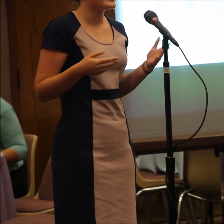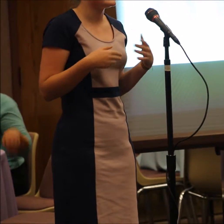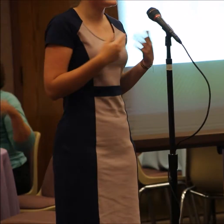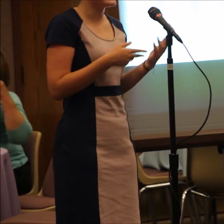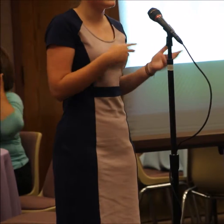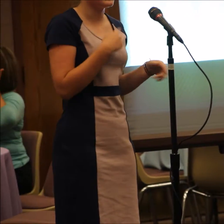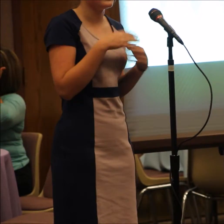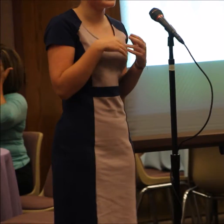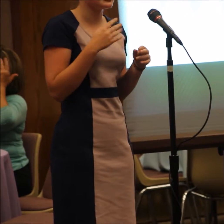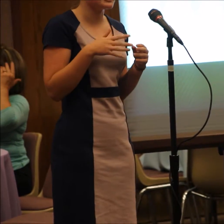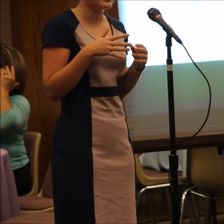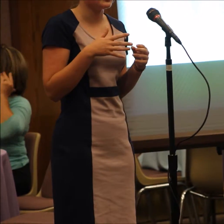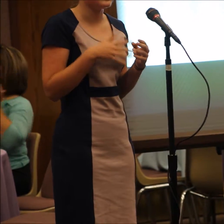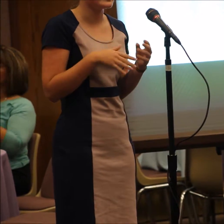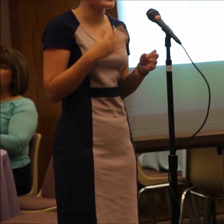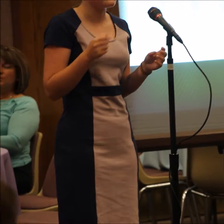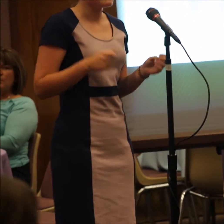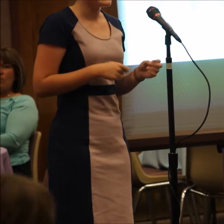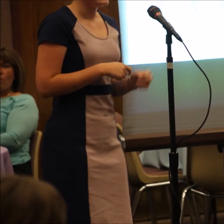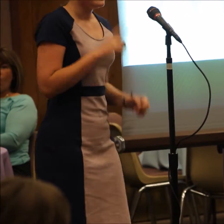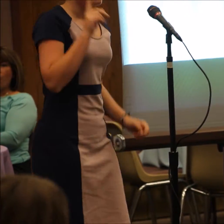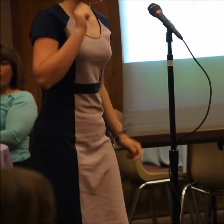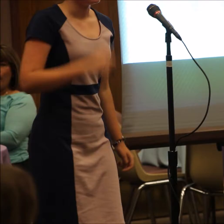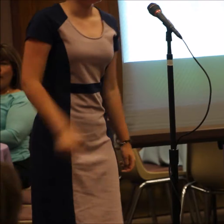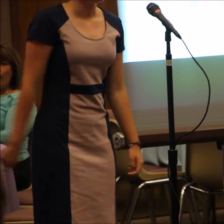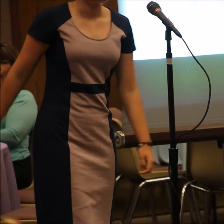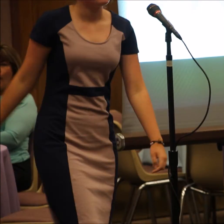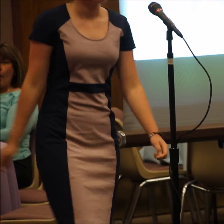the second time I'm going to change that a little bit. So, first sentence.